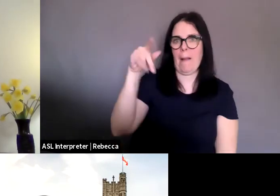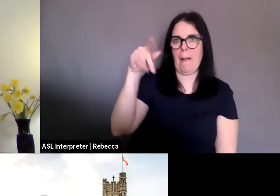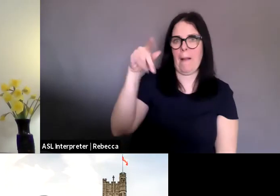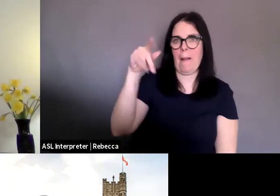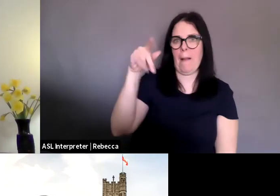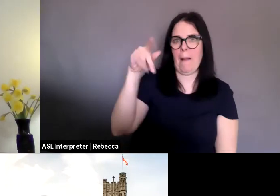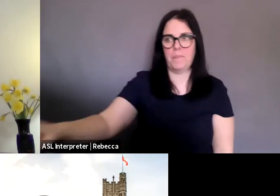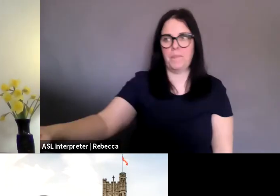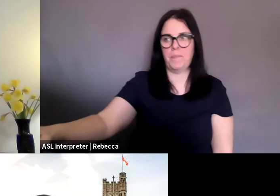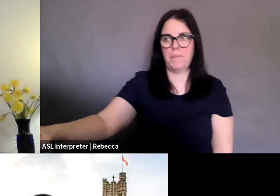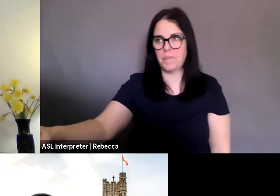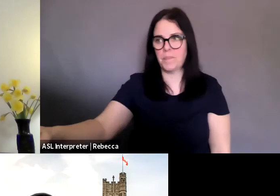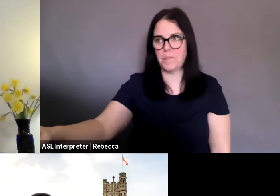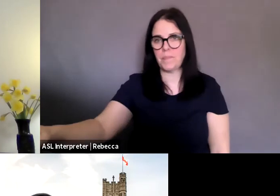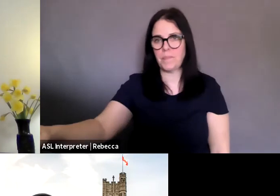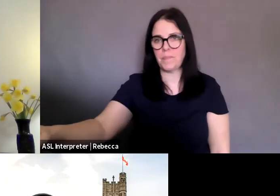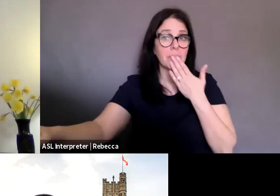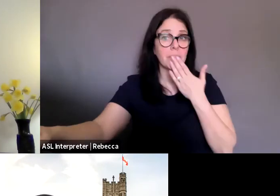Thank you, Peter.